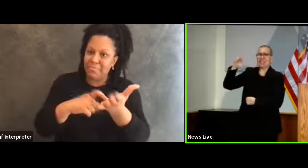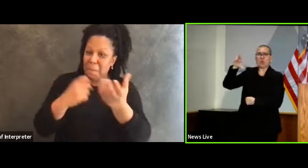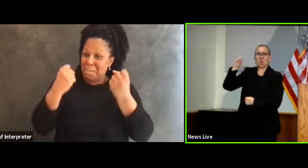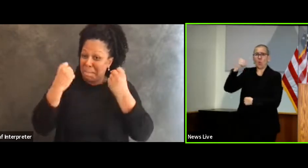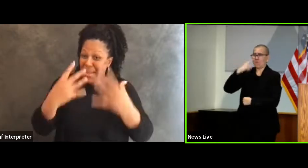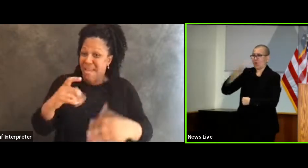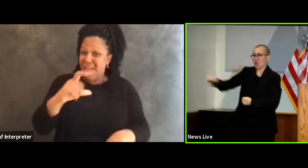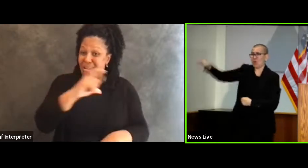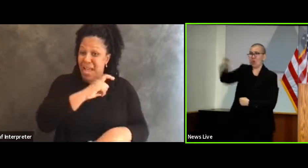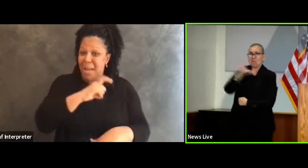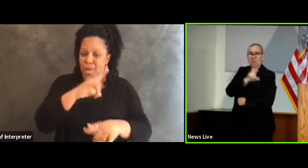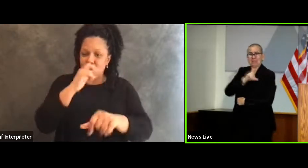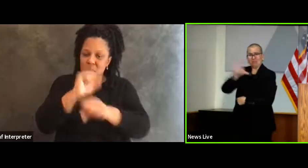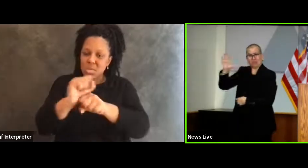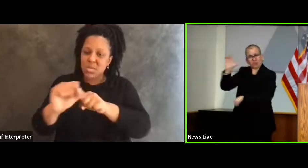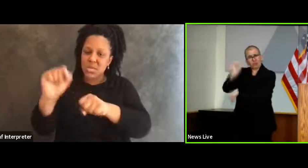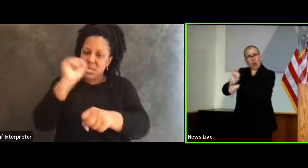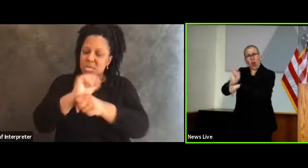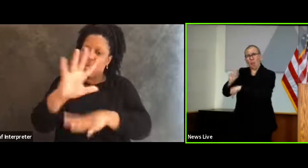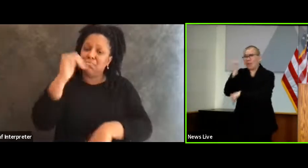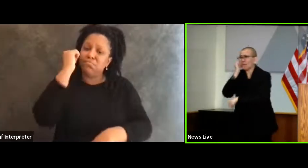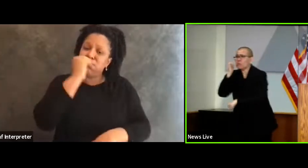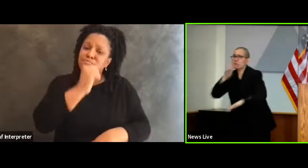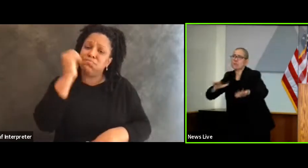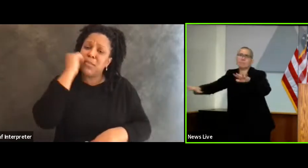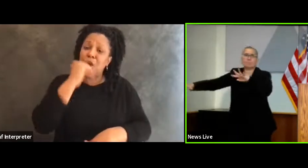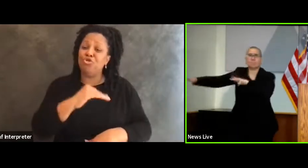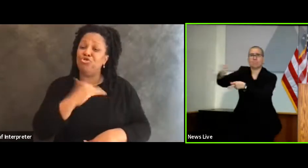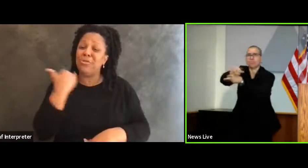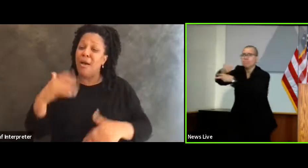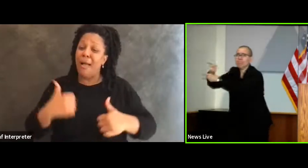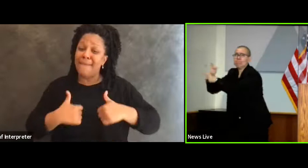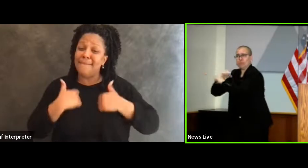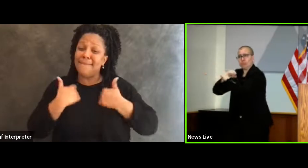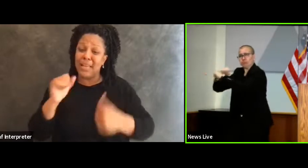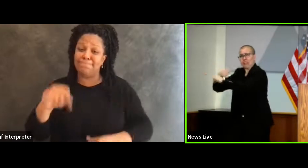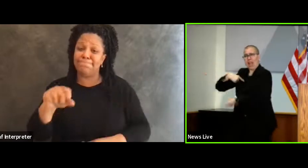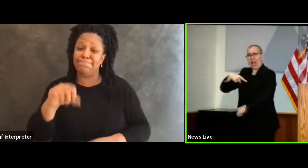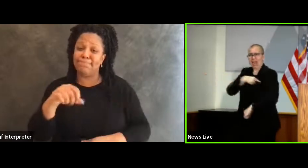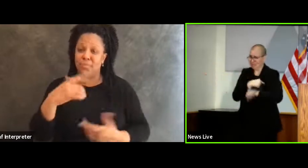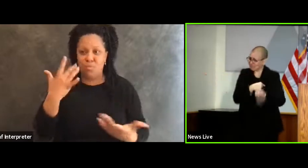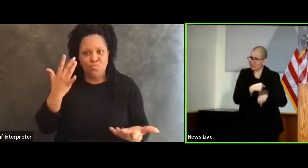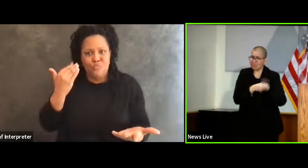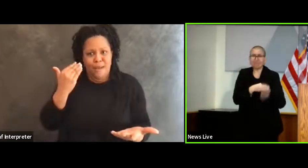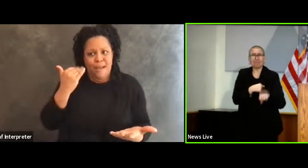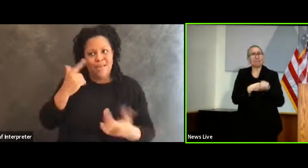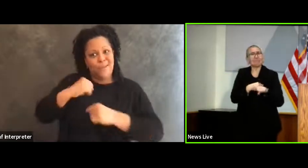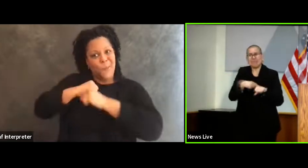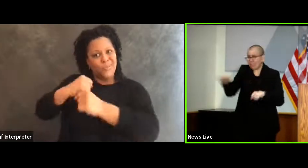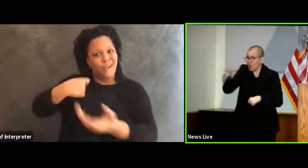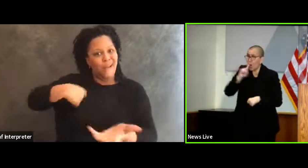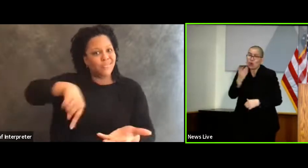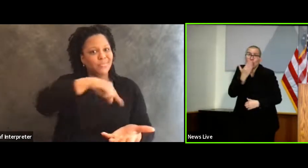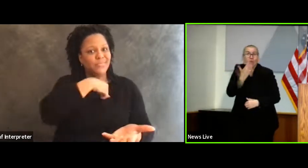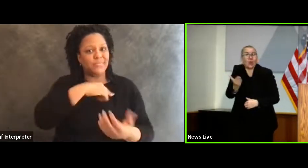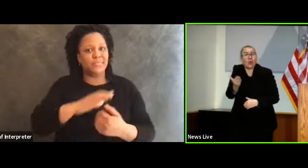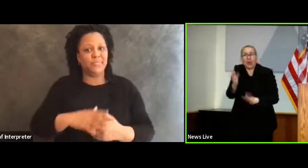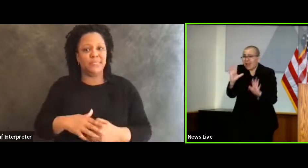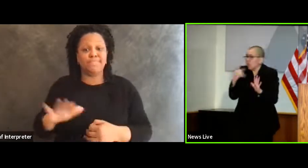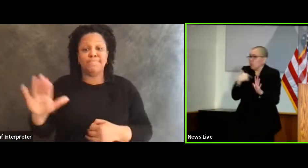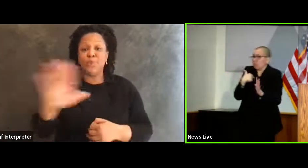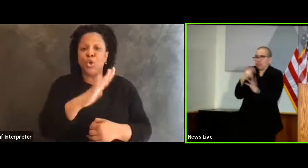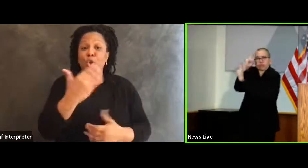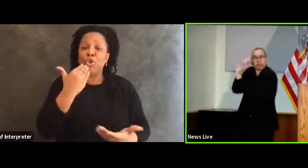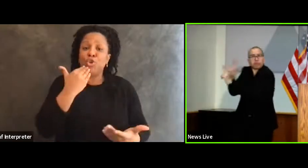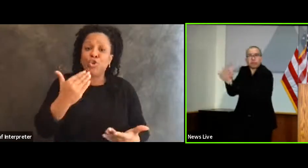putting their lives on the line to protect us. Their good and heroic work is overshadowed